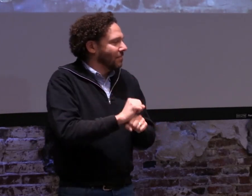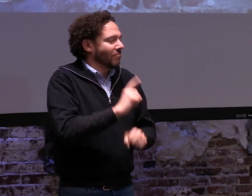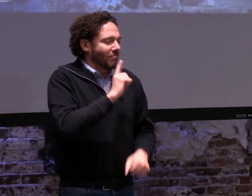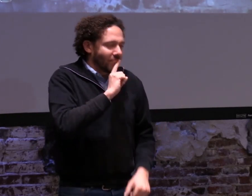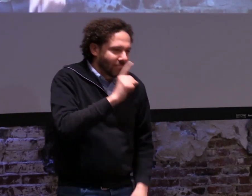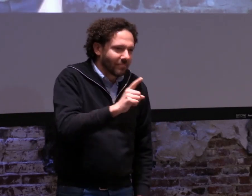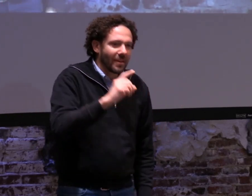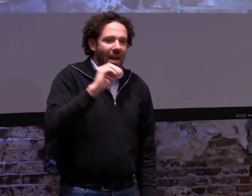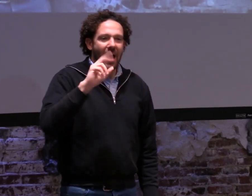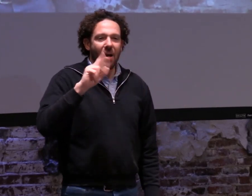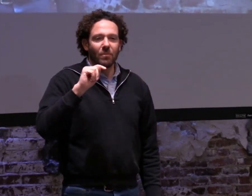The goal is